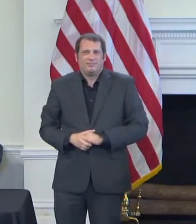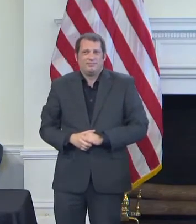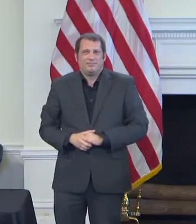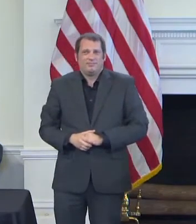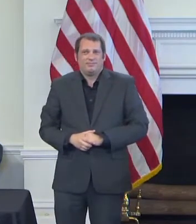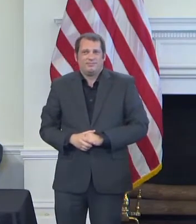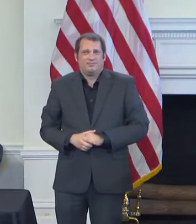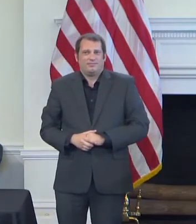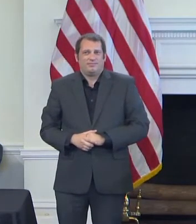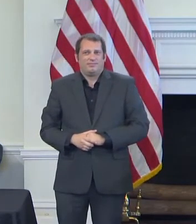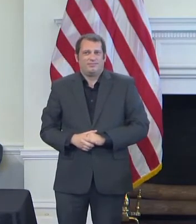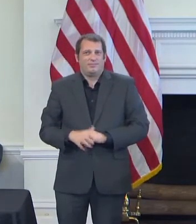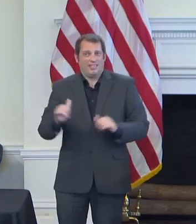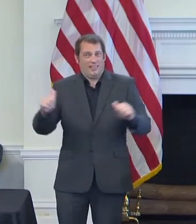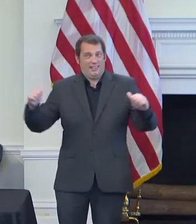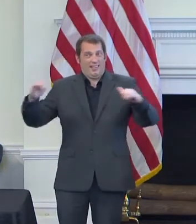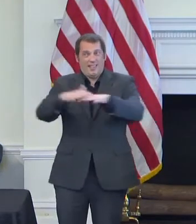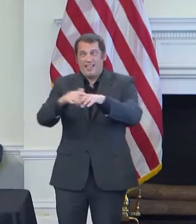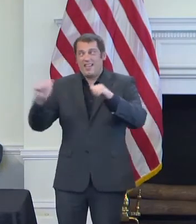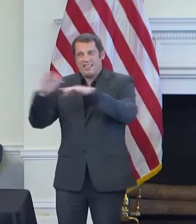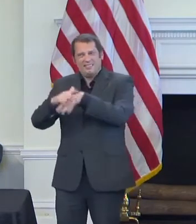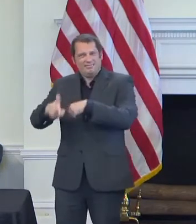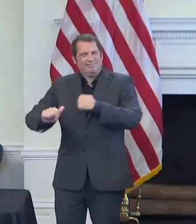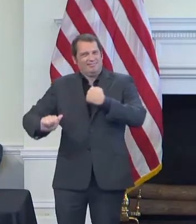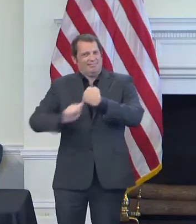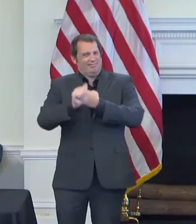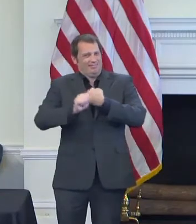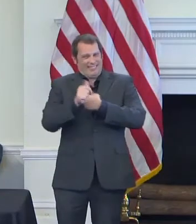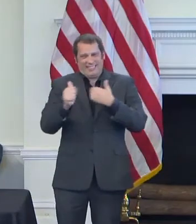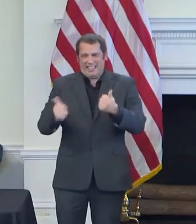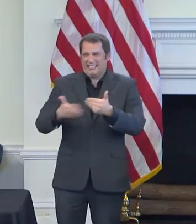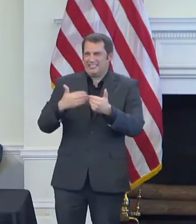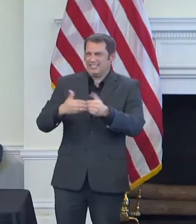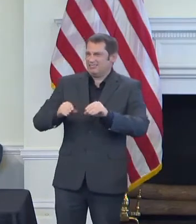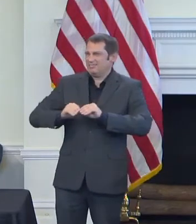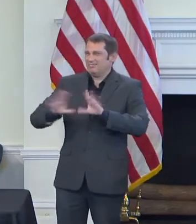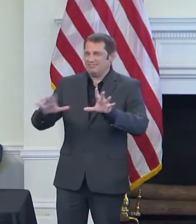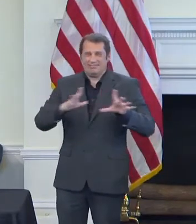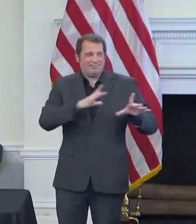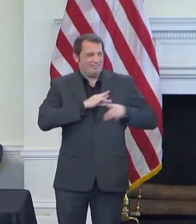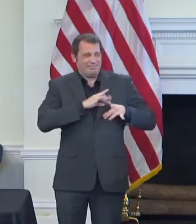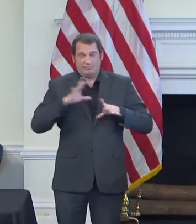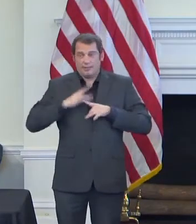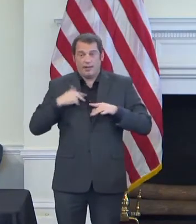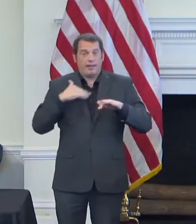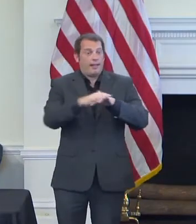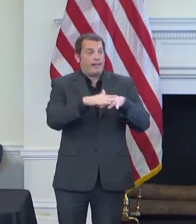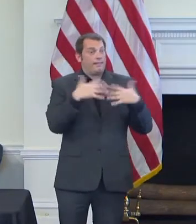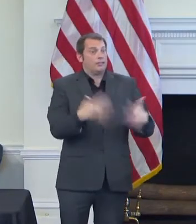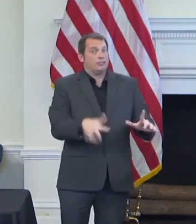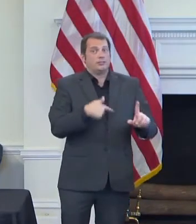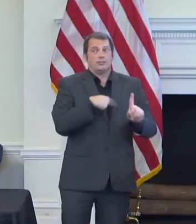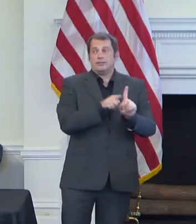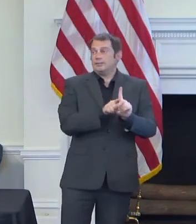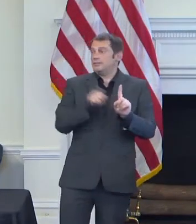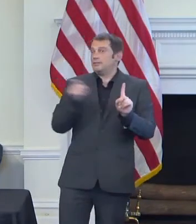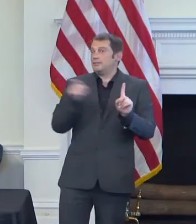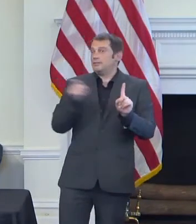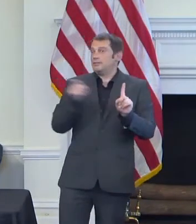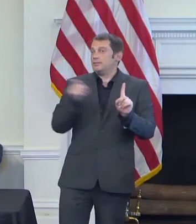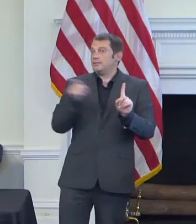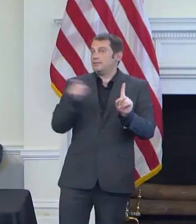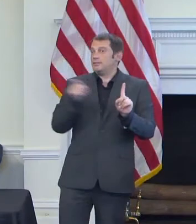risk, you're also risking the lives of your parents, your grandparents, and other vulnerable people in the